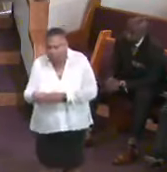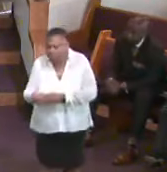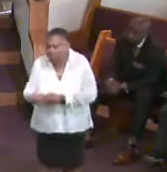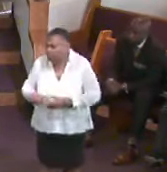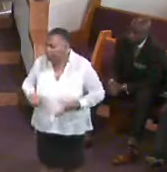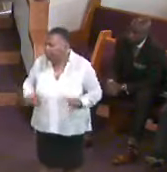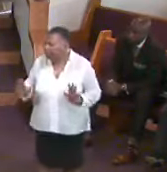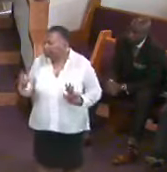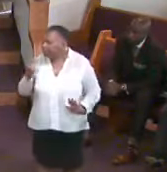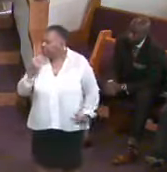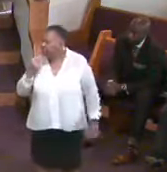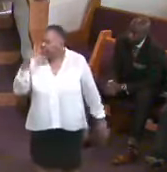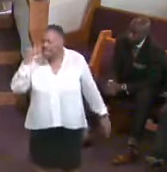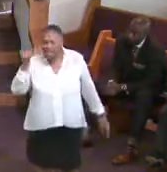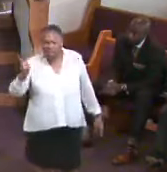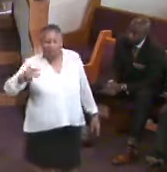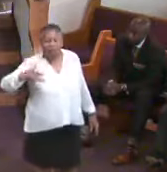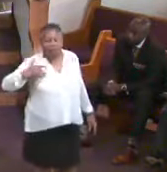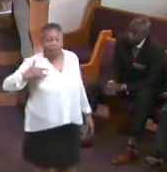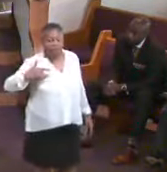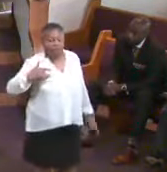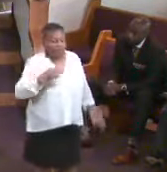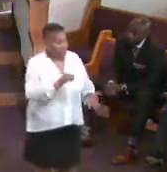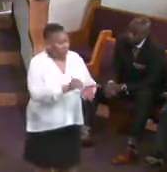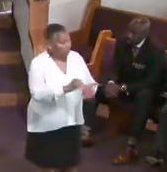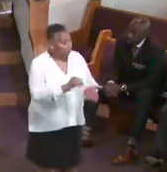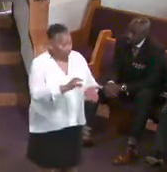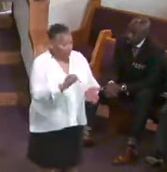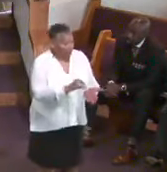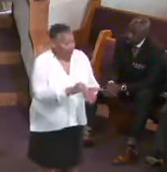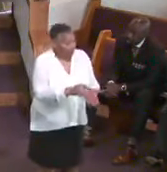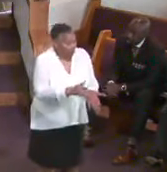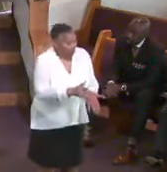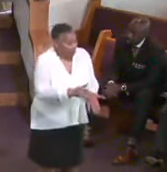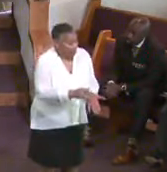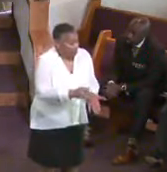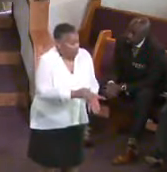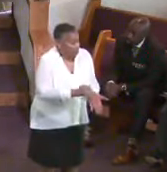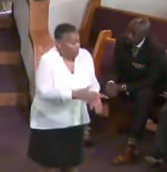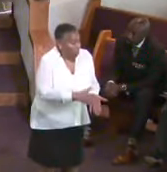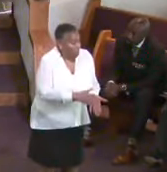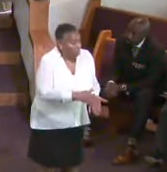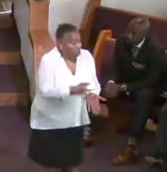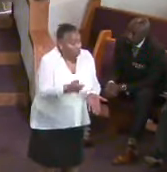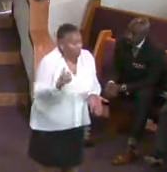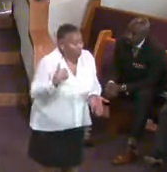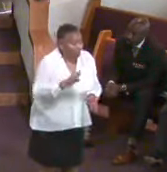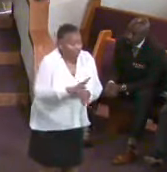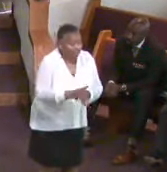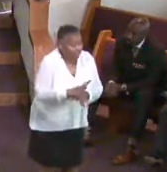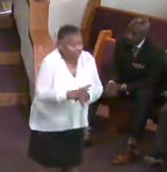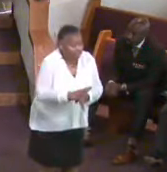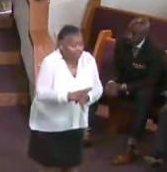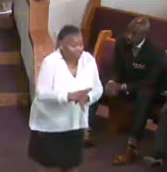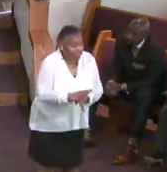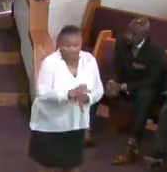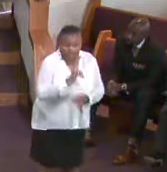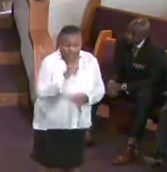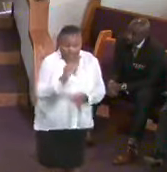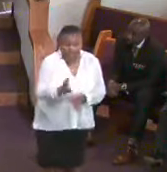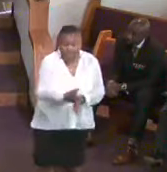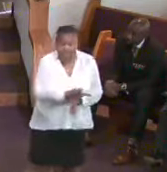there. If you fill this out and you have a business, if you do not take care of